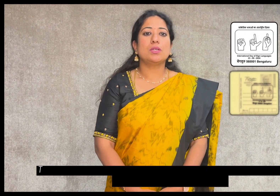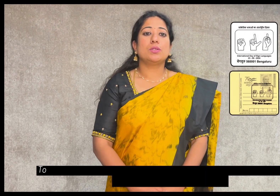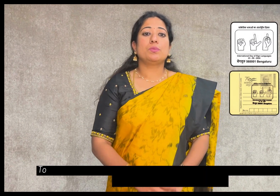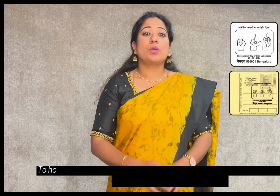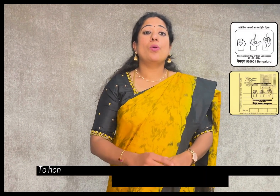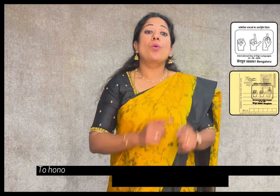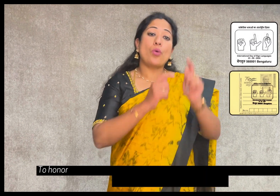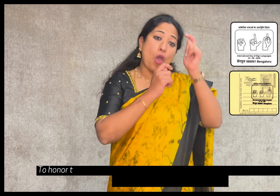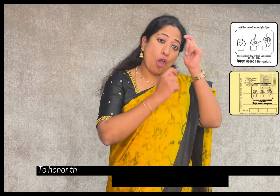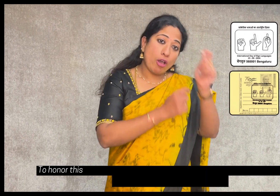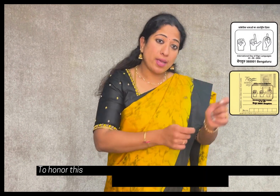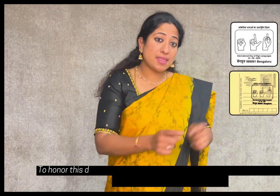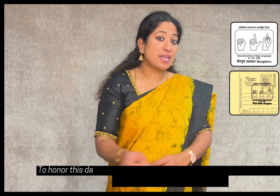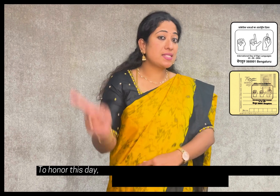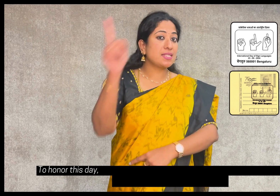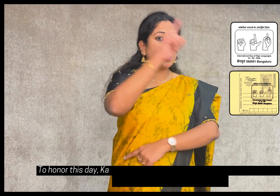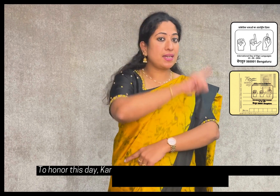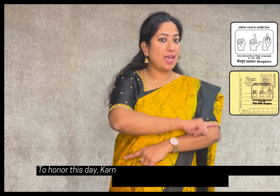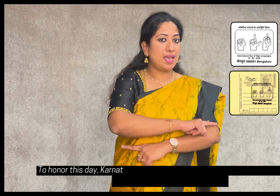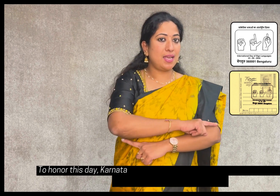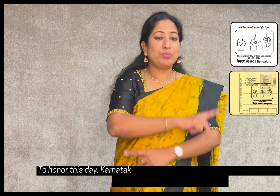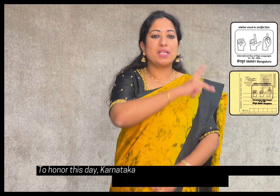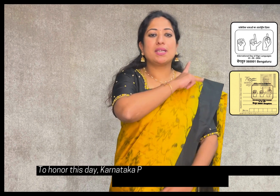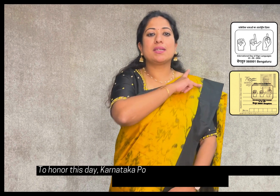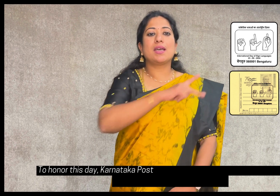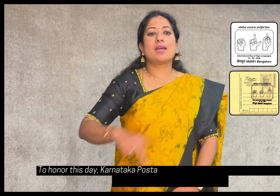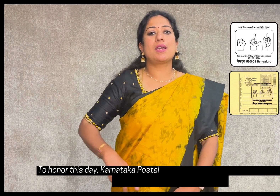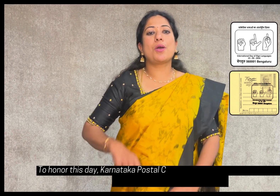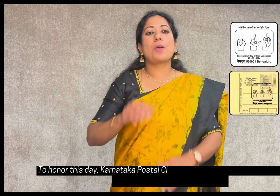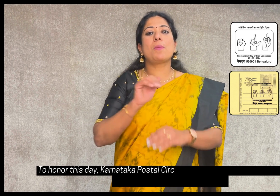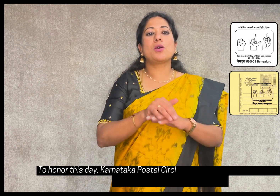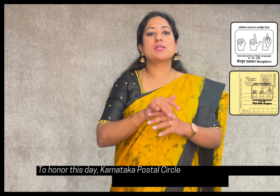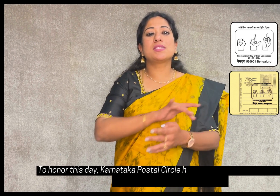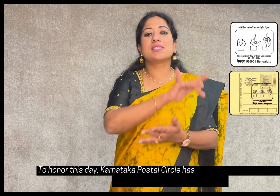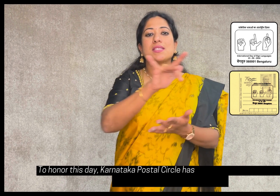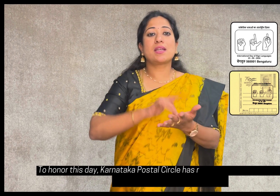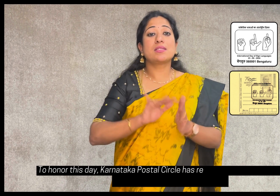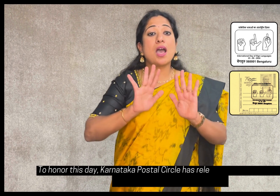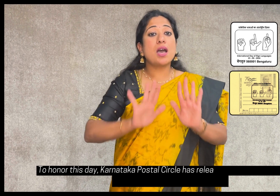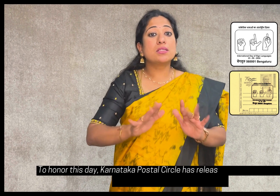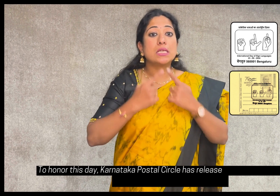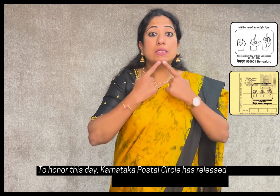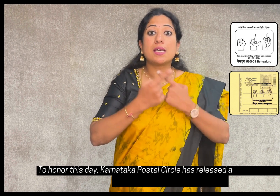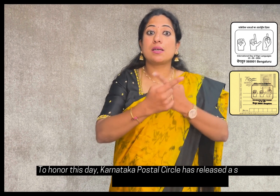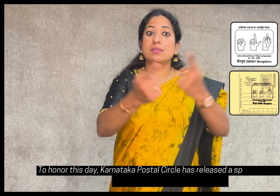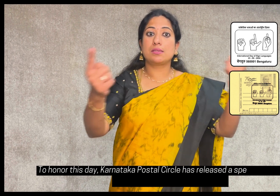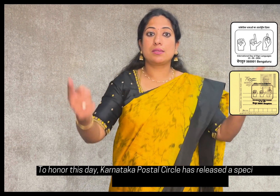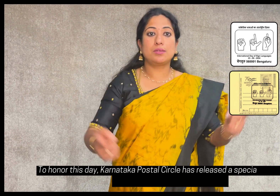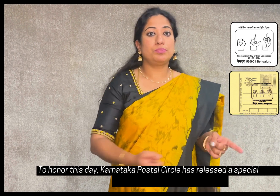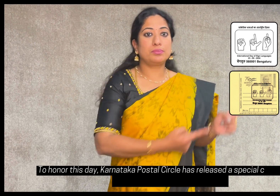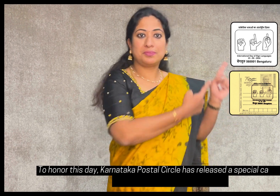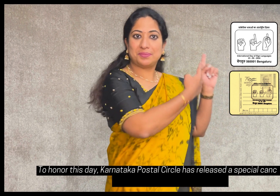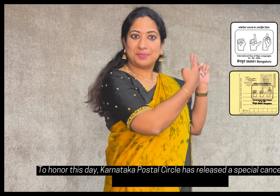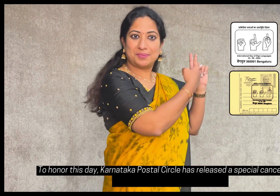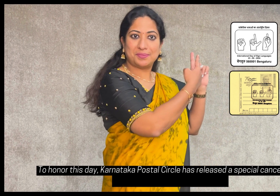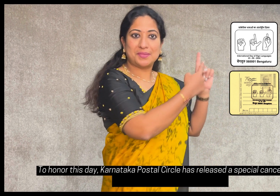to honor this day Karnataka postal circle has released a special cancellation today